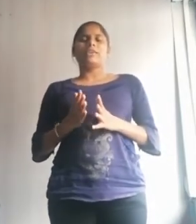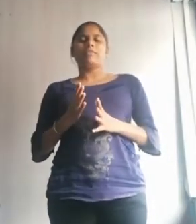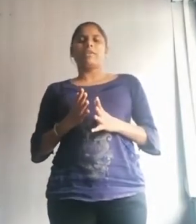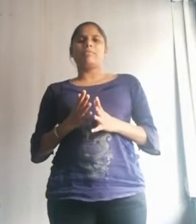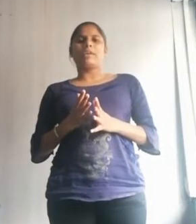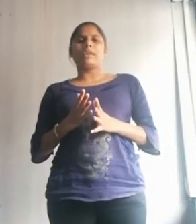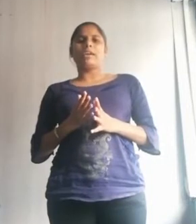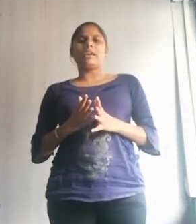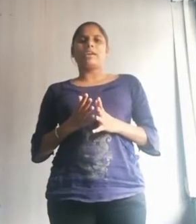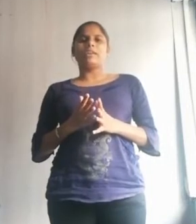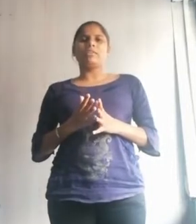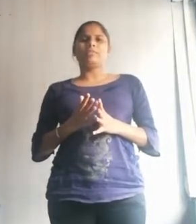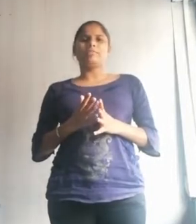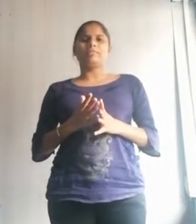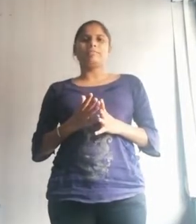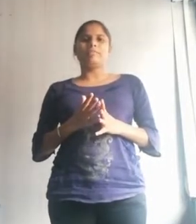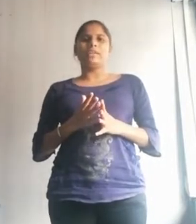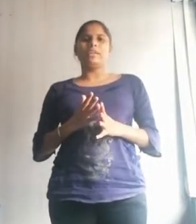Steam API, and then